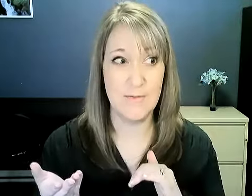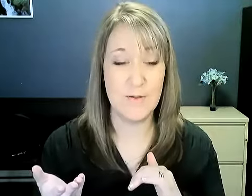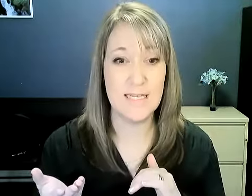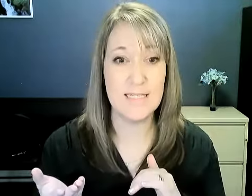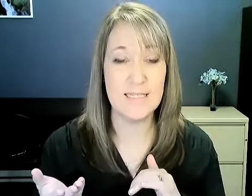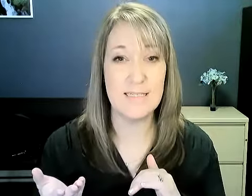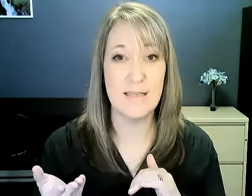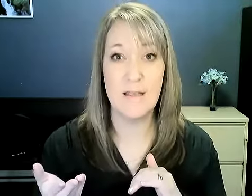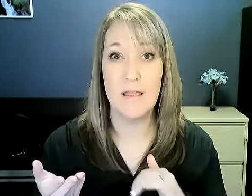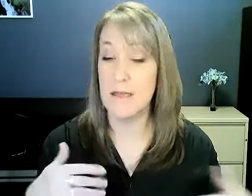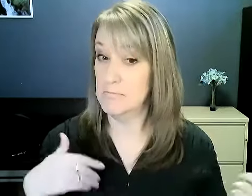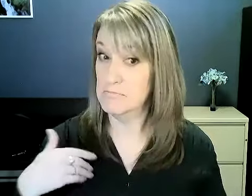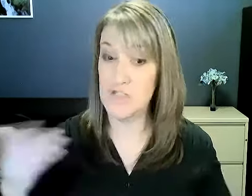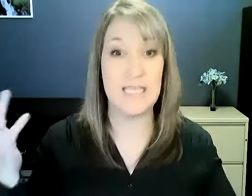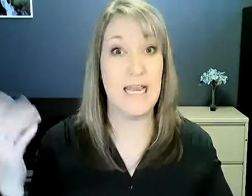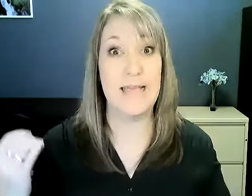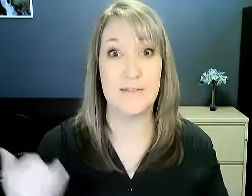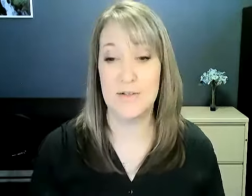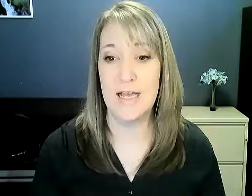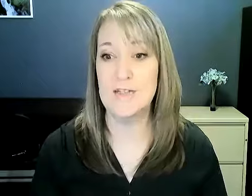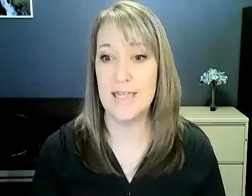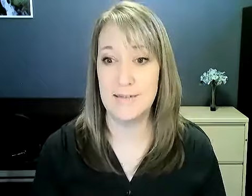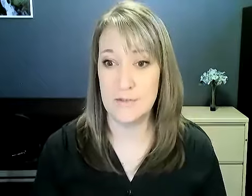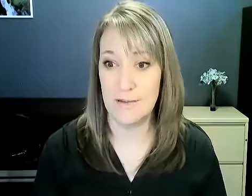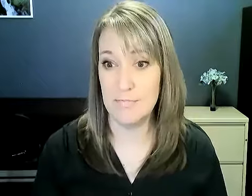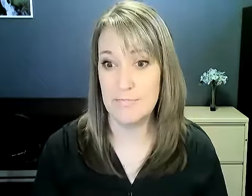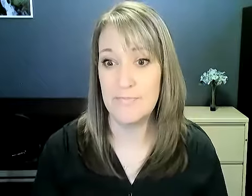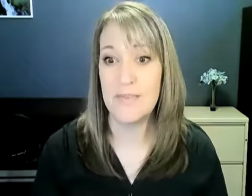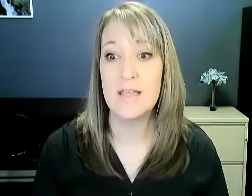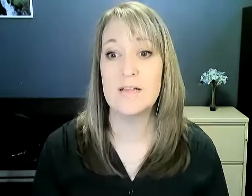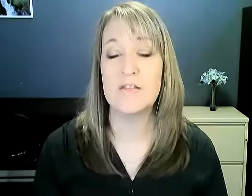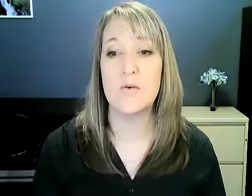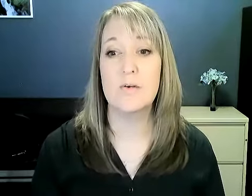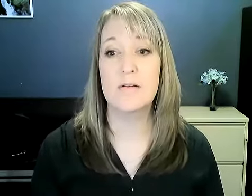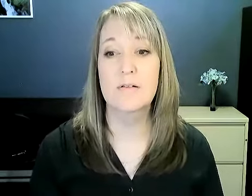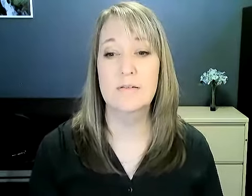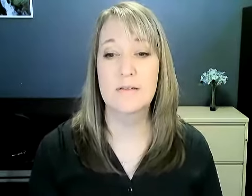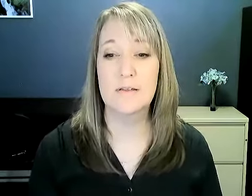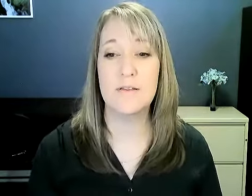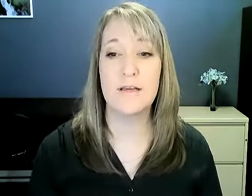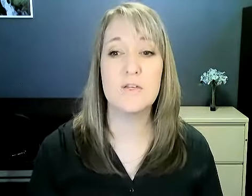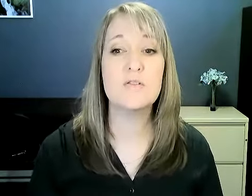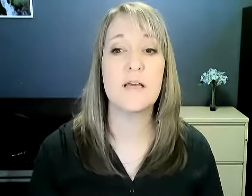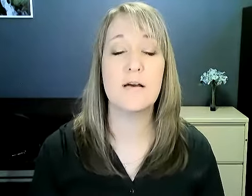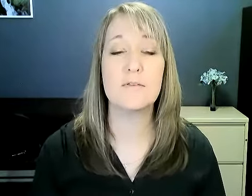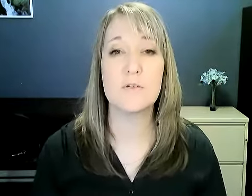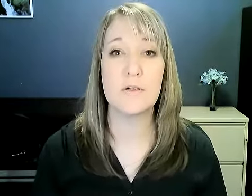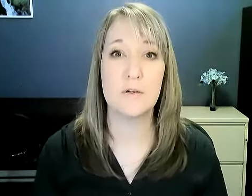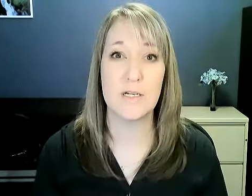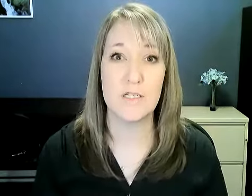those sentences that just get answered. I just answer them. So the use of rhetorical questions